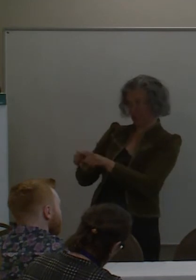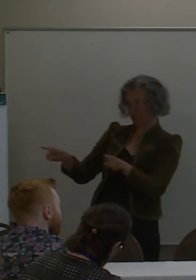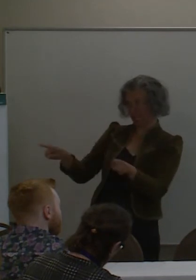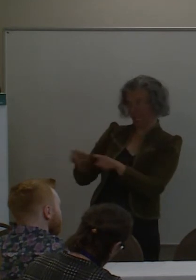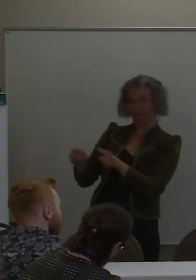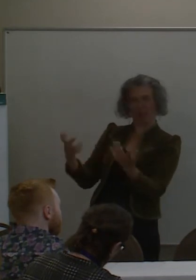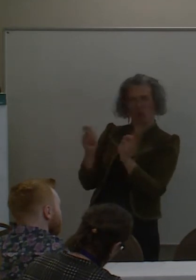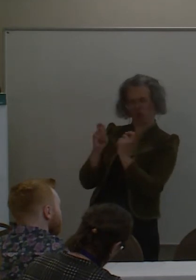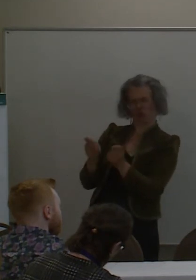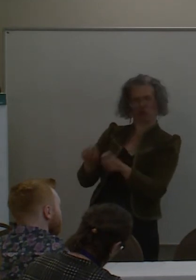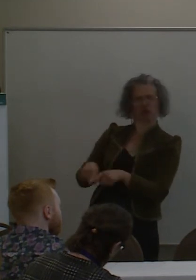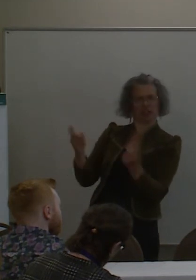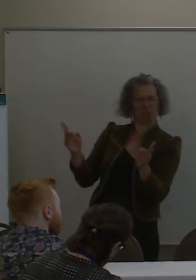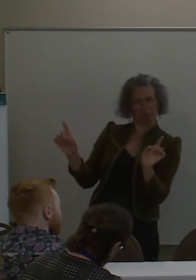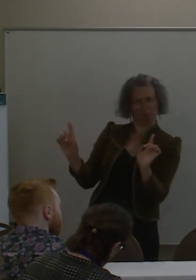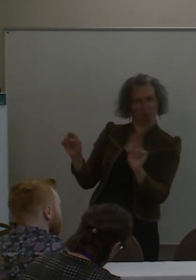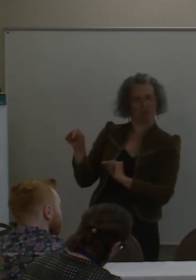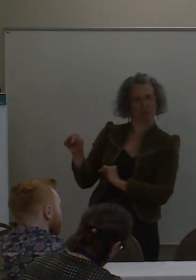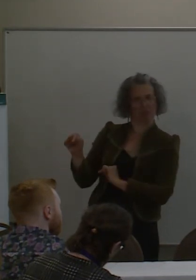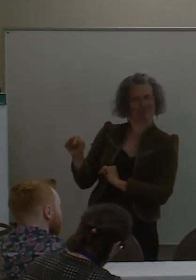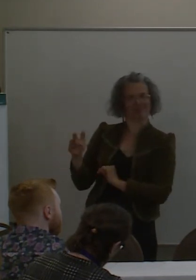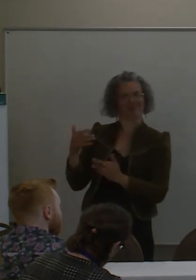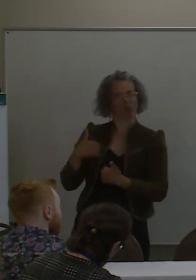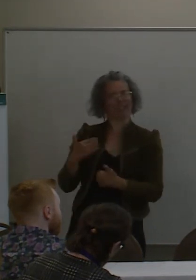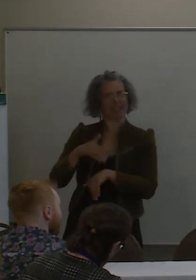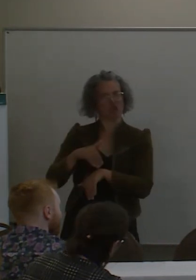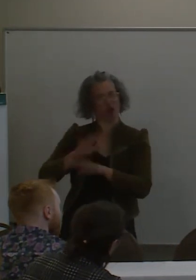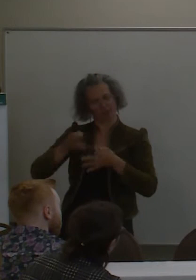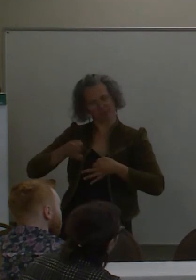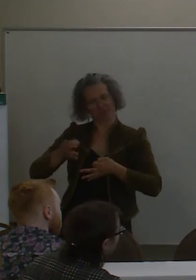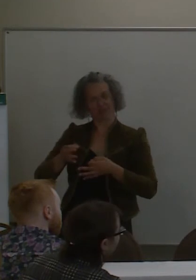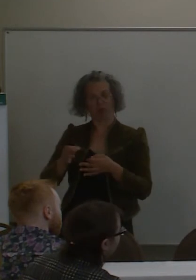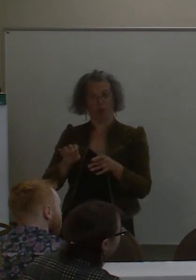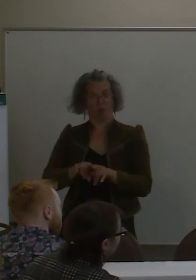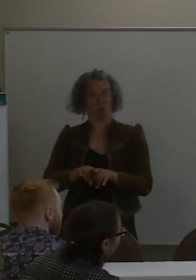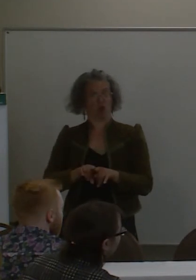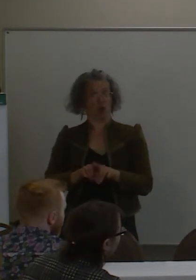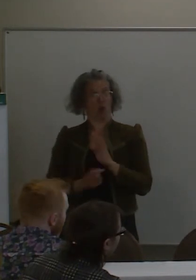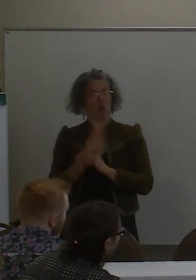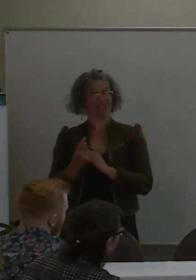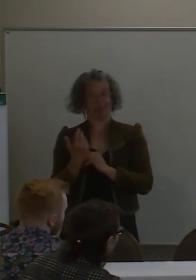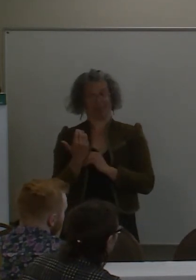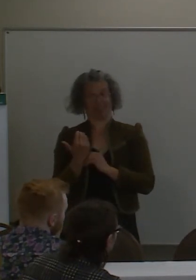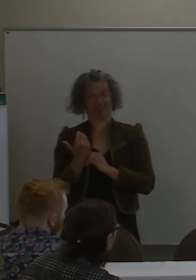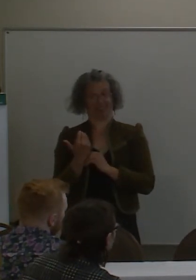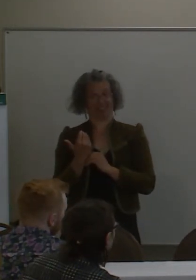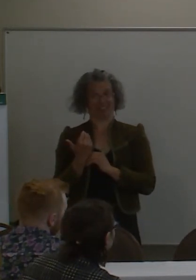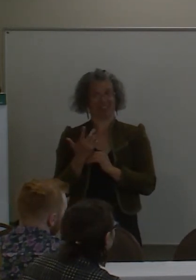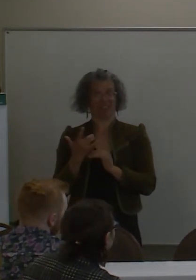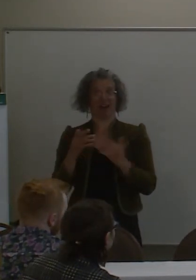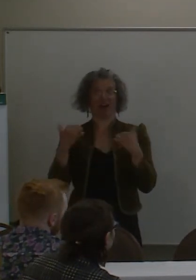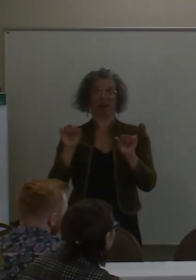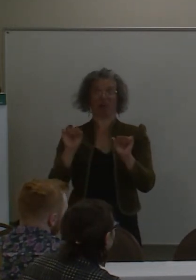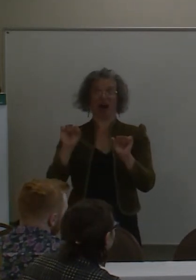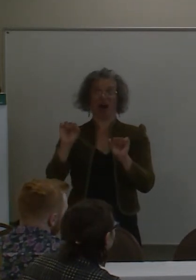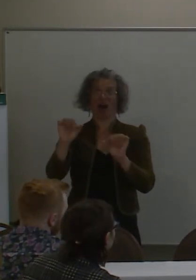or do we treat it differently? Another thing that has happened in the meantime, though, is we are in talks with